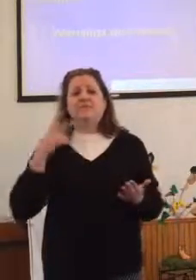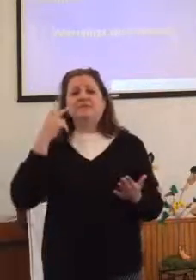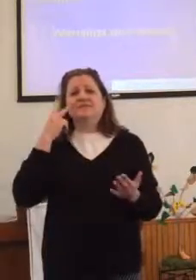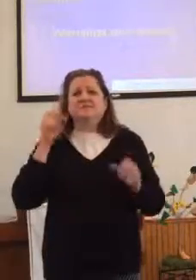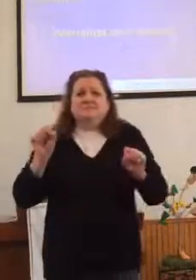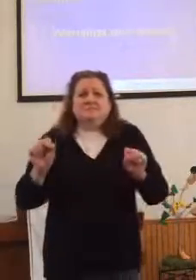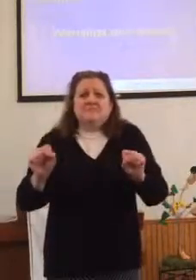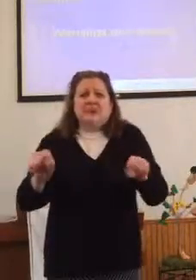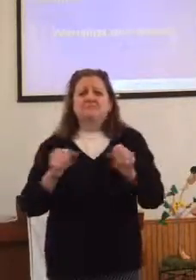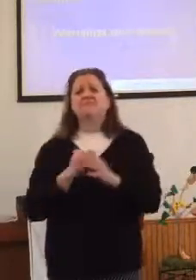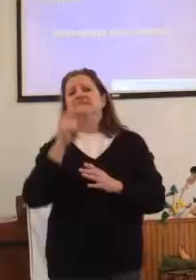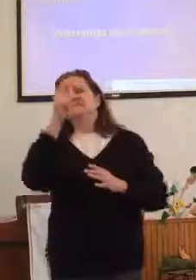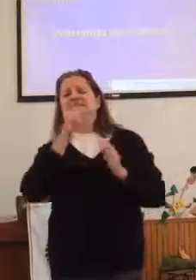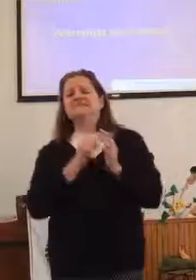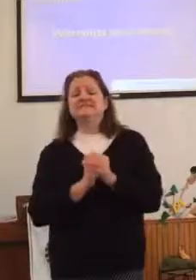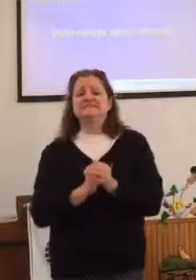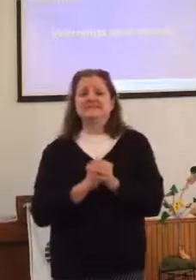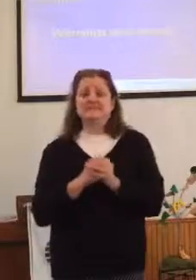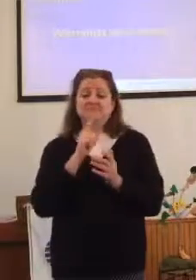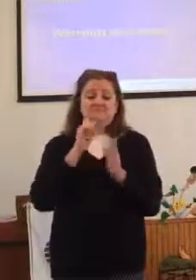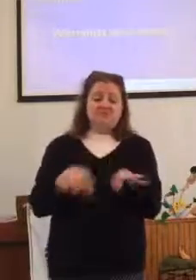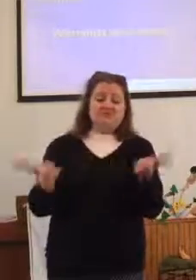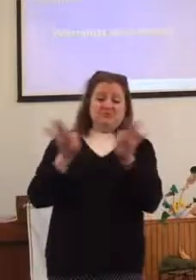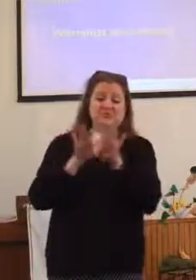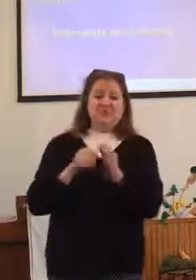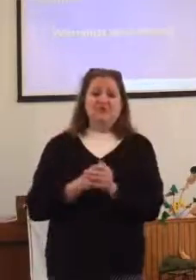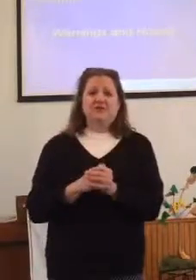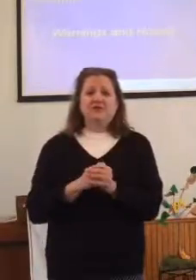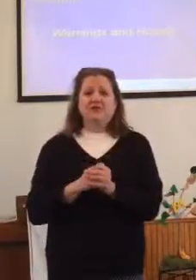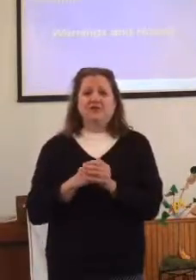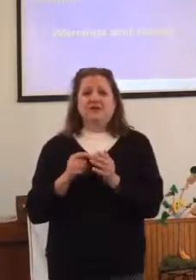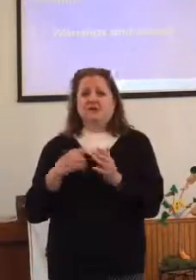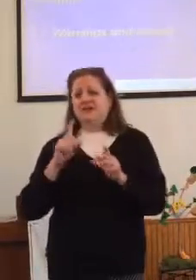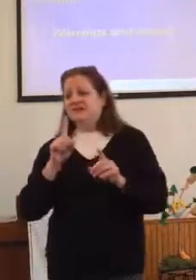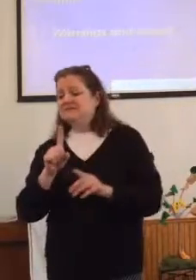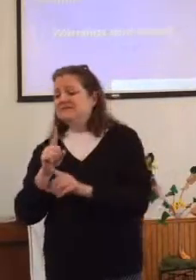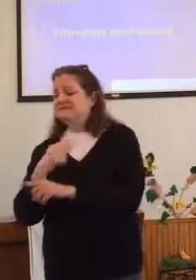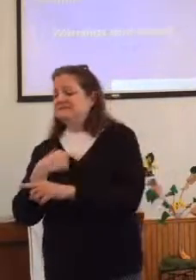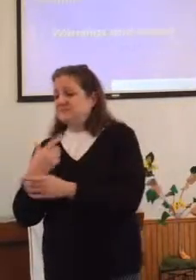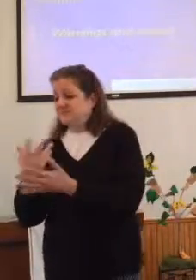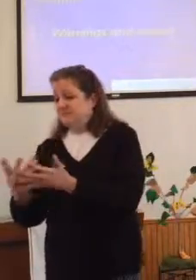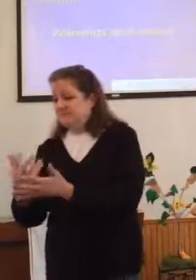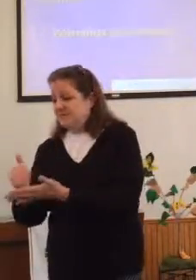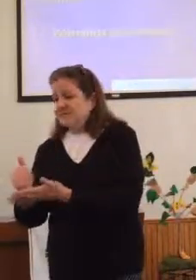results and decide whether they're worth what we need to pay to gain them.